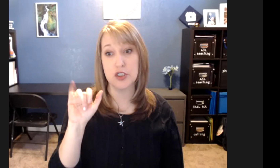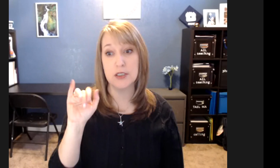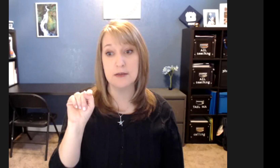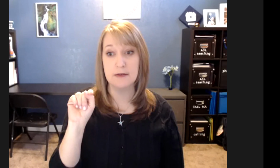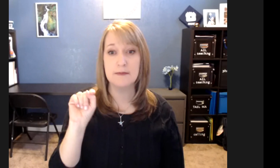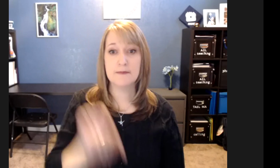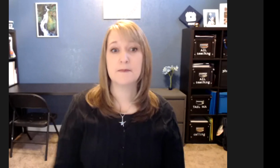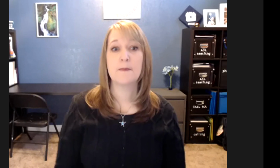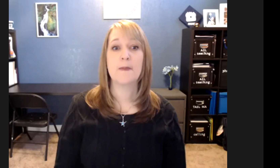literature.